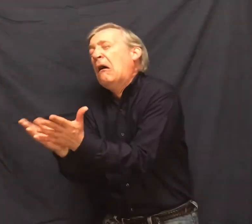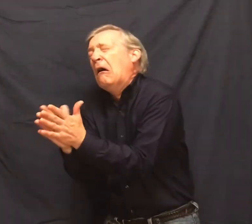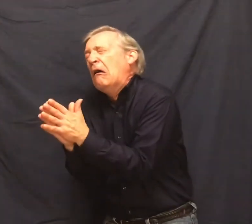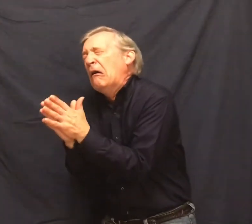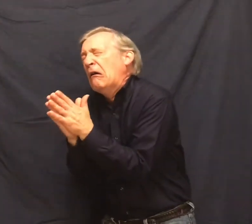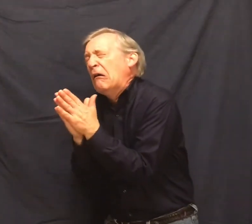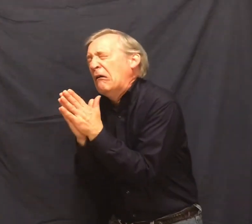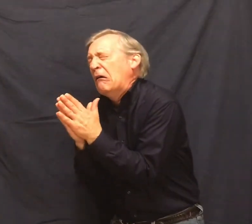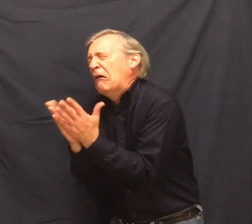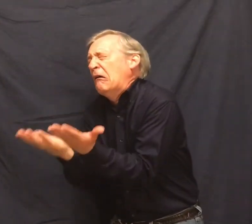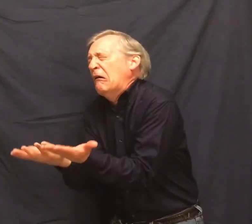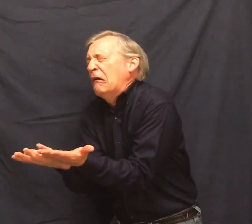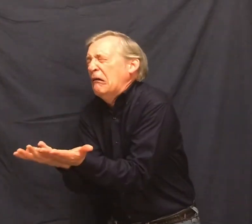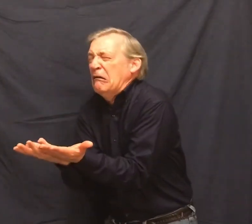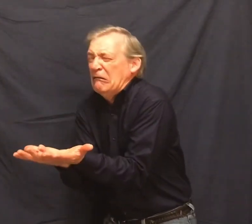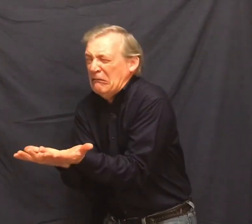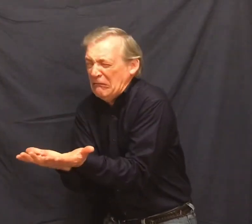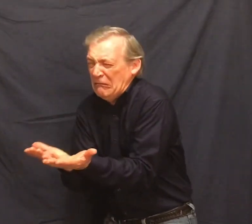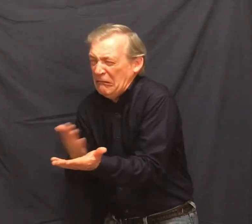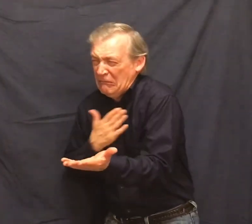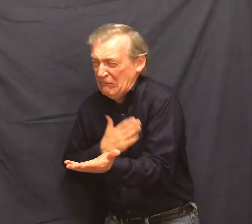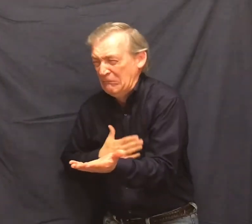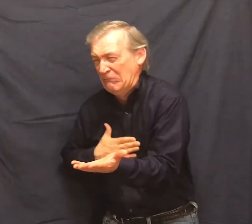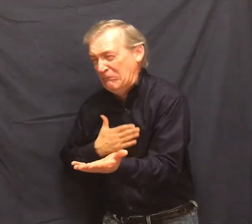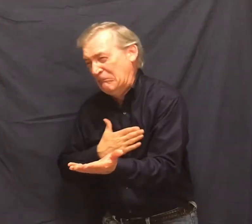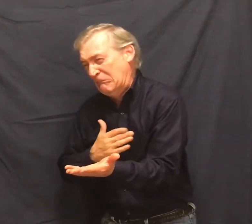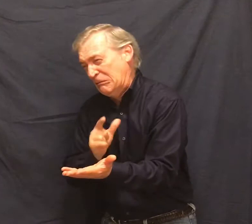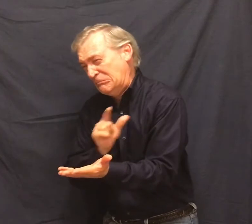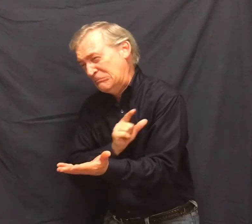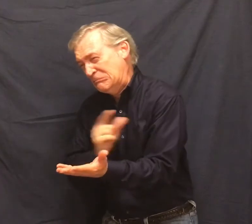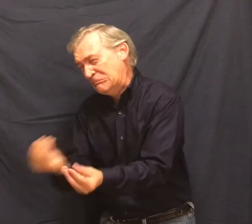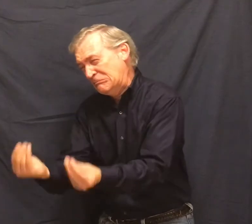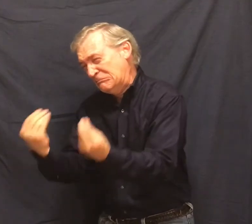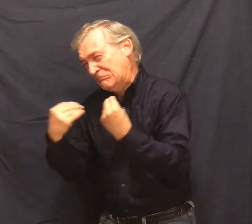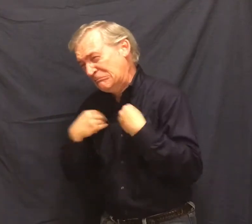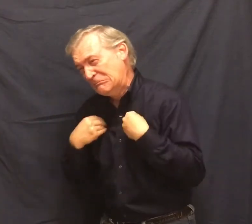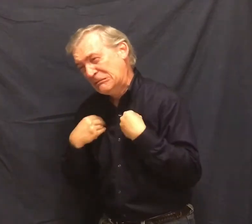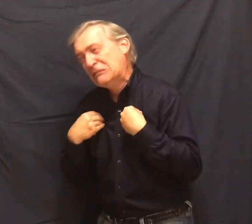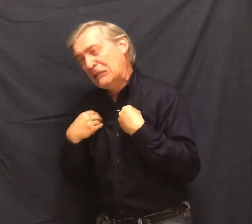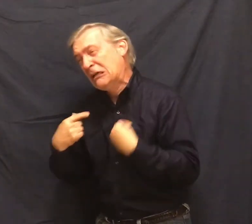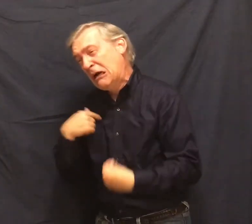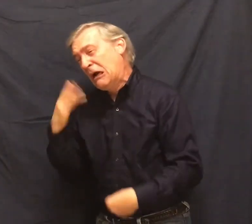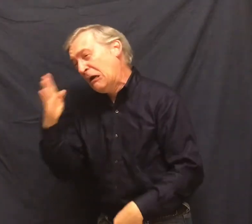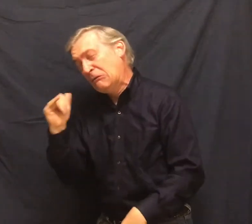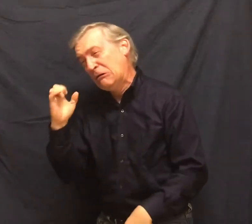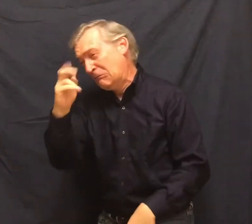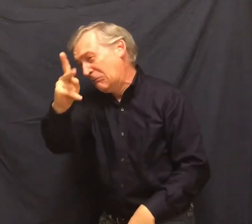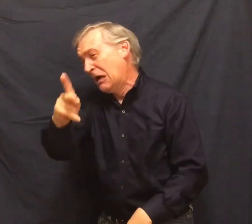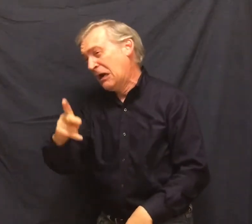"Give 'em to me, George. I'll take 'em back. I didn't mean no harm, George. Honest, I didn't.